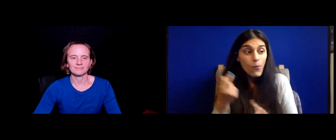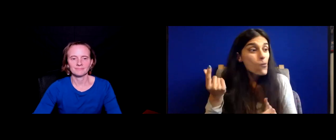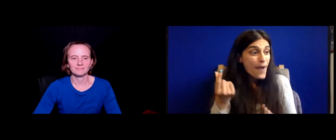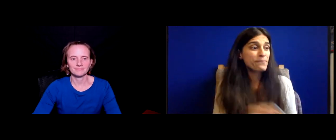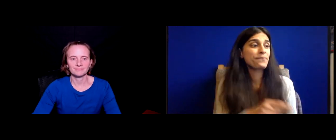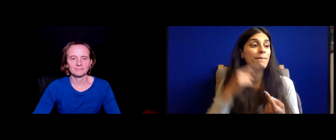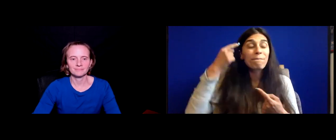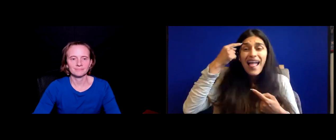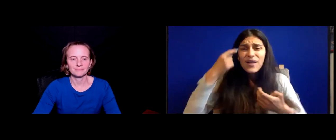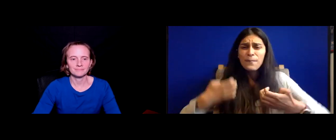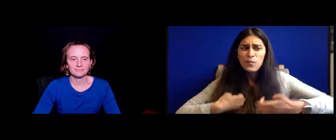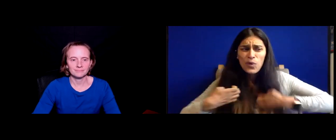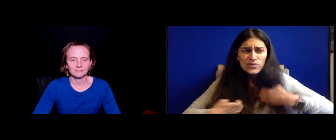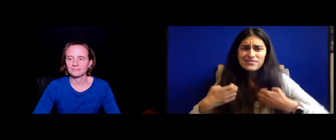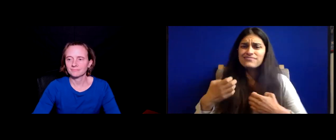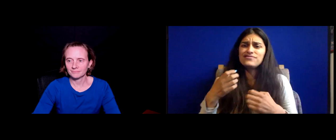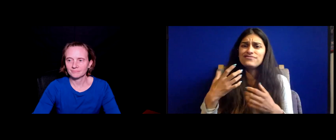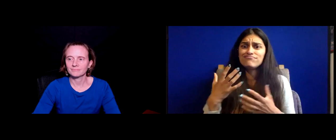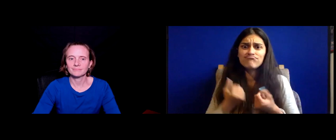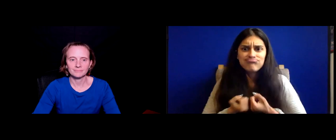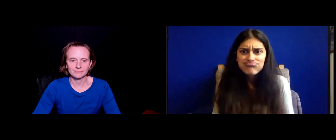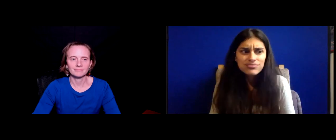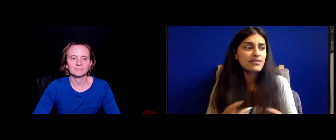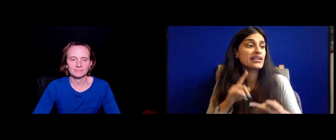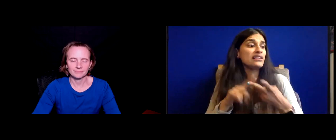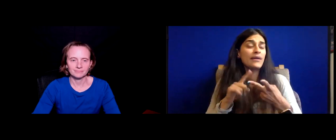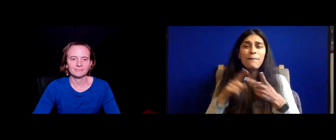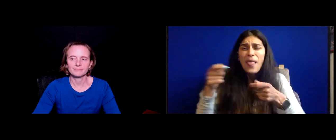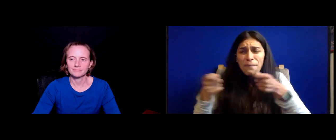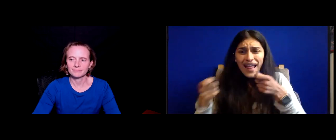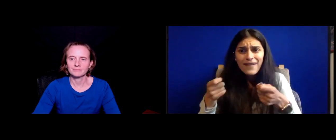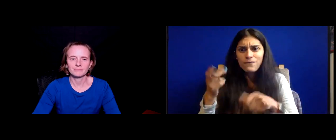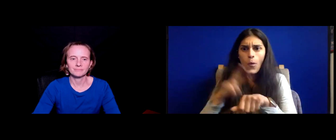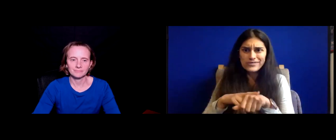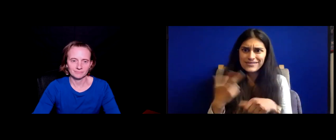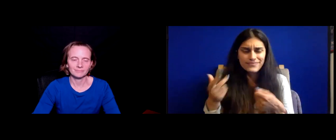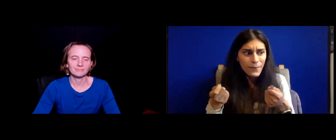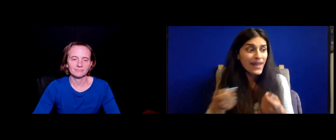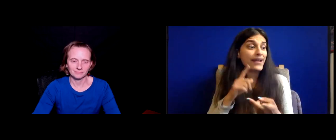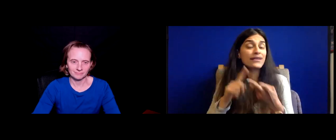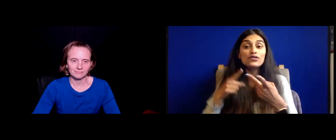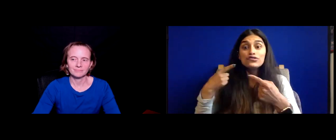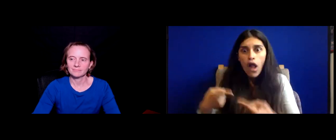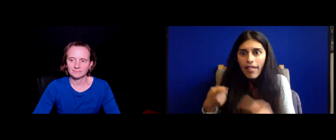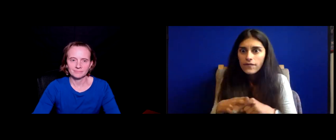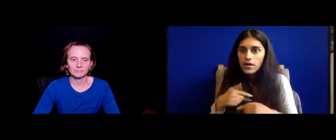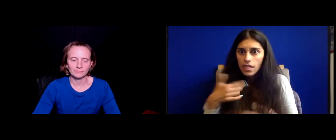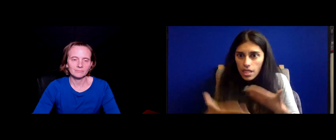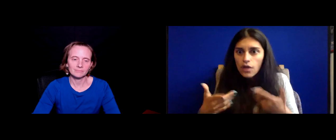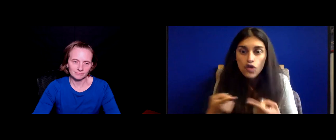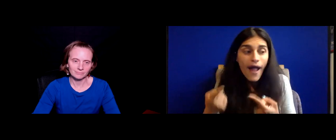want to share with you, but there were so many different things that impacted me mentally, emotionally. It was draining. It was